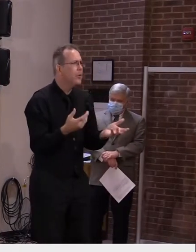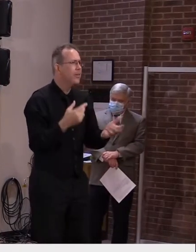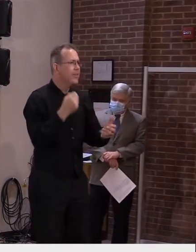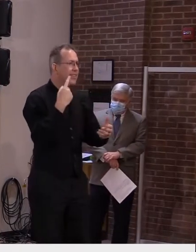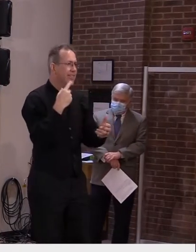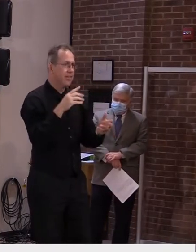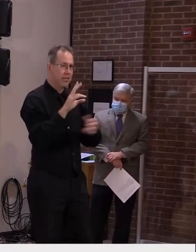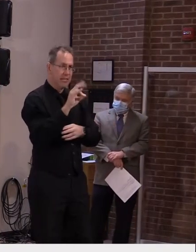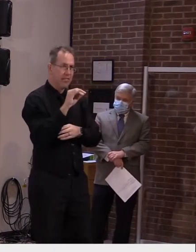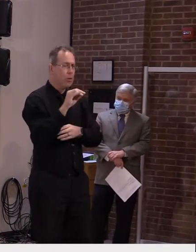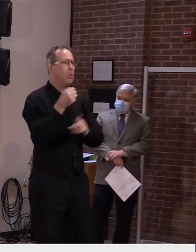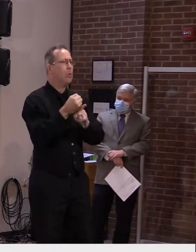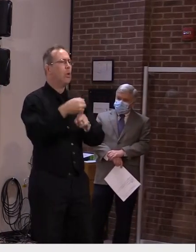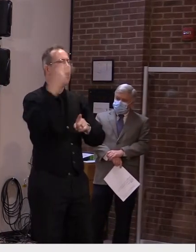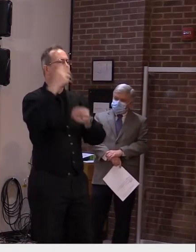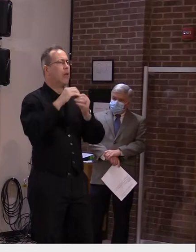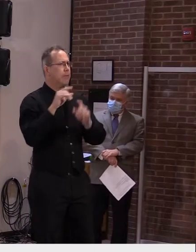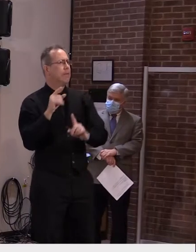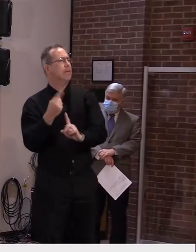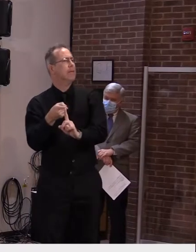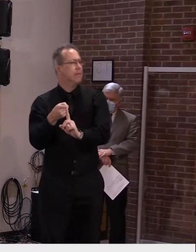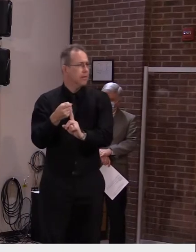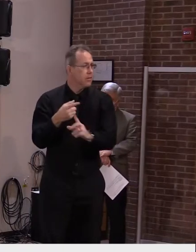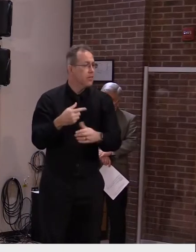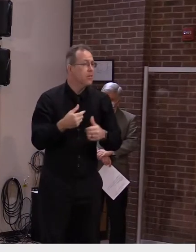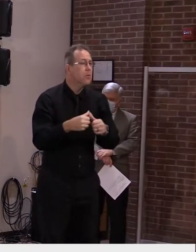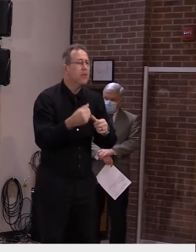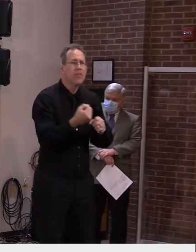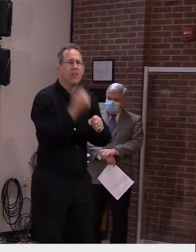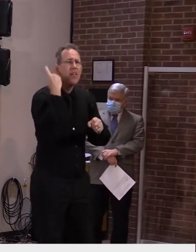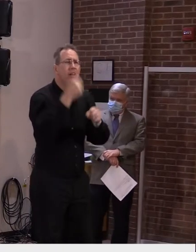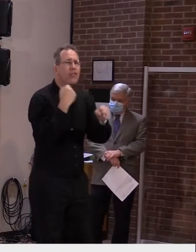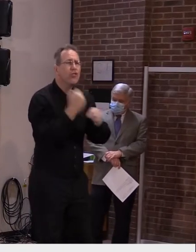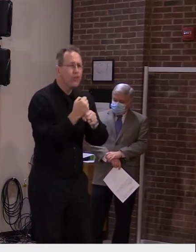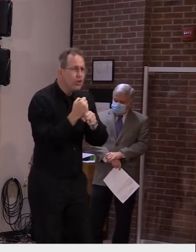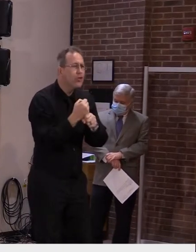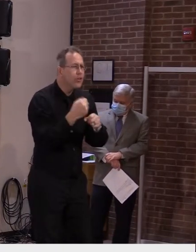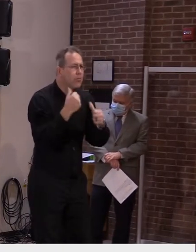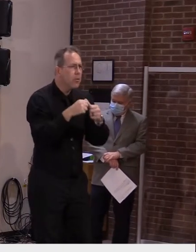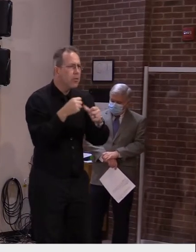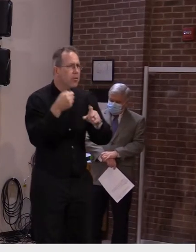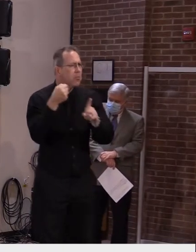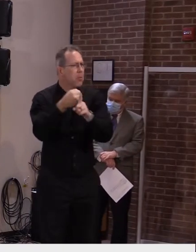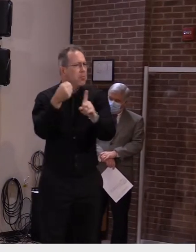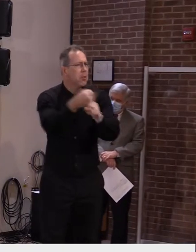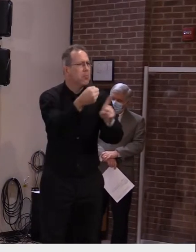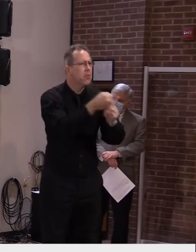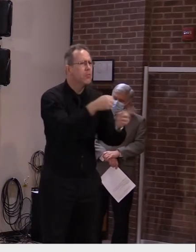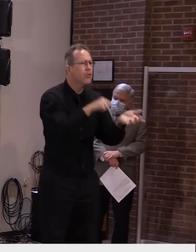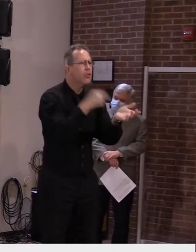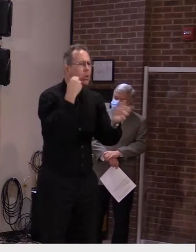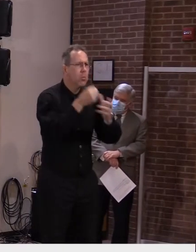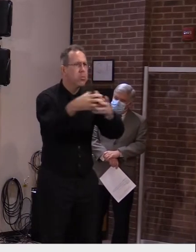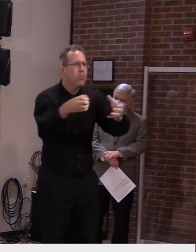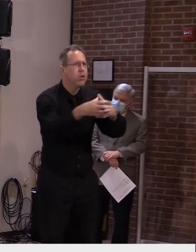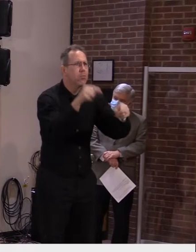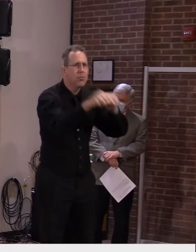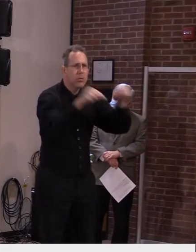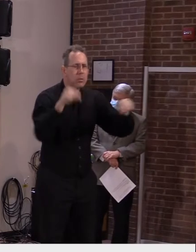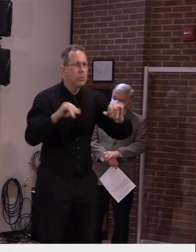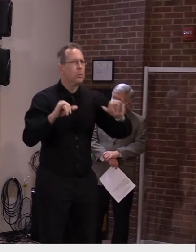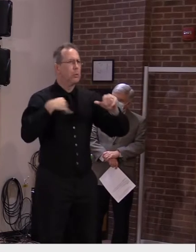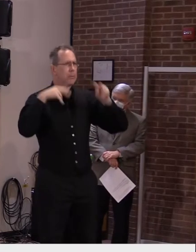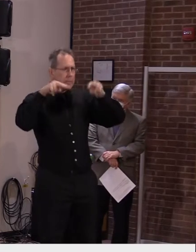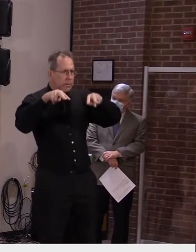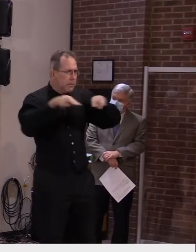to way early in the pandemic when we did have much larger outbreaks at facilities. We are